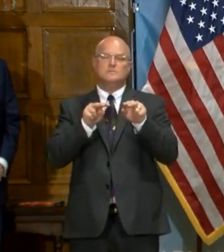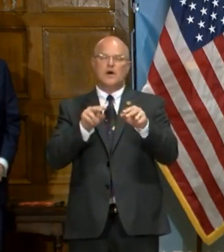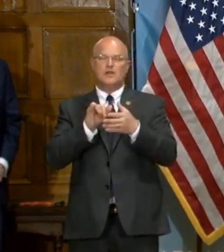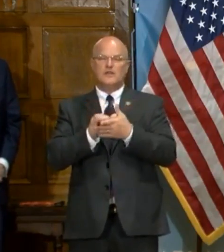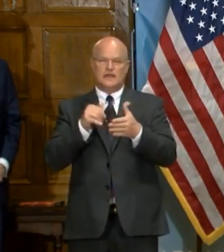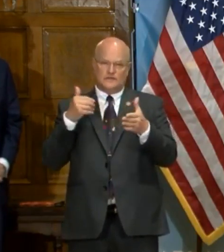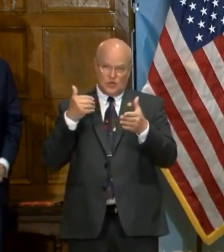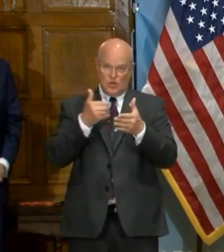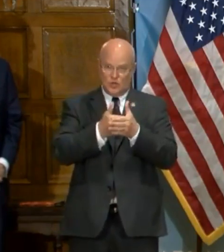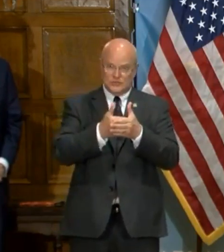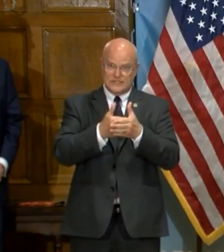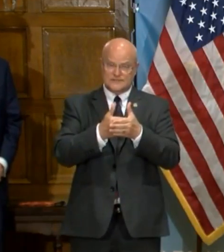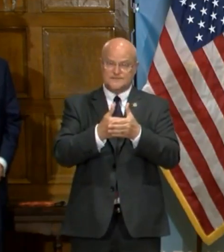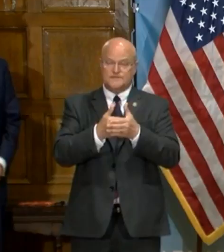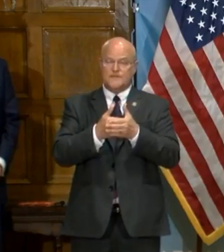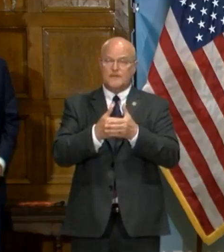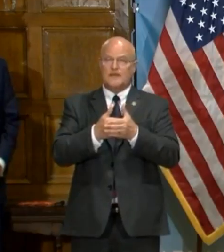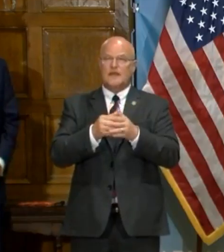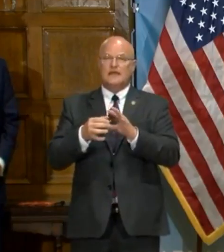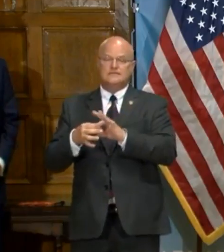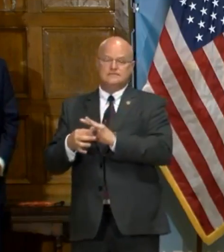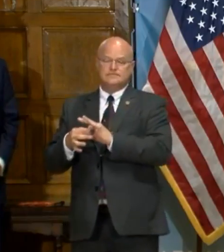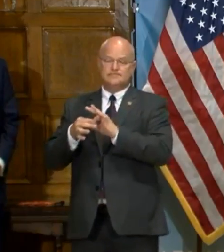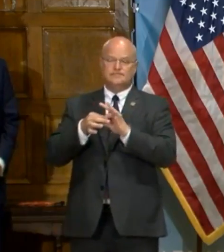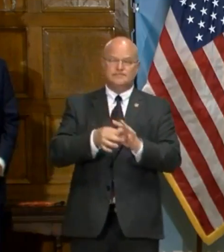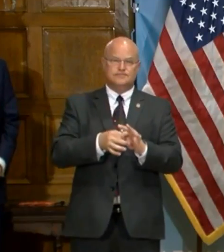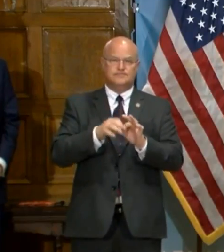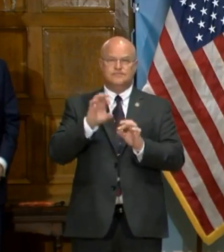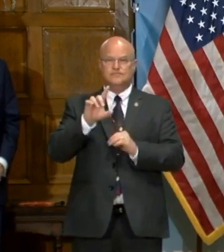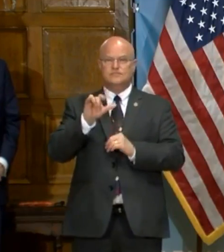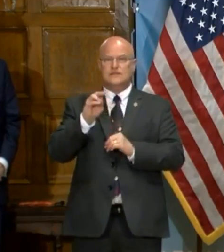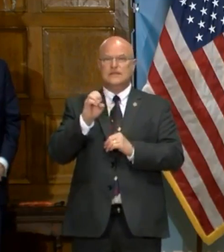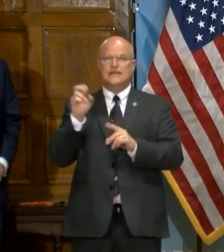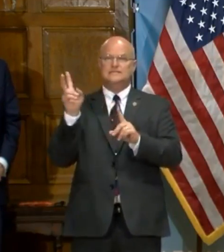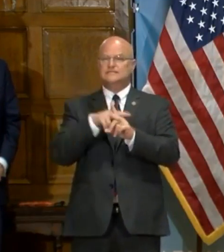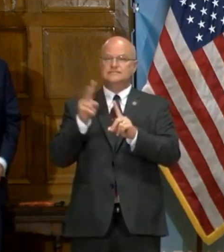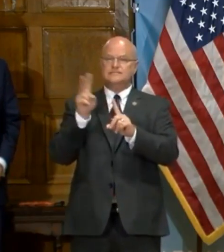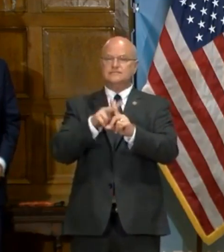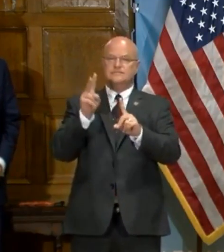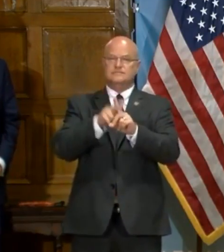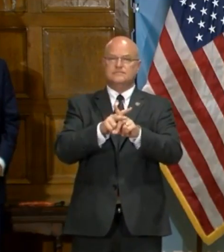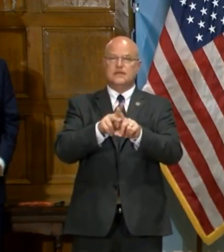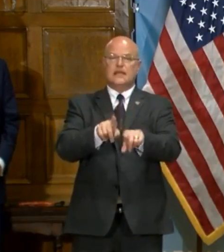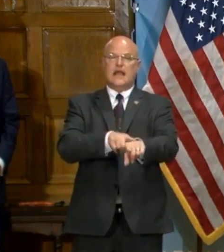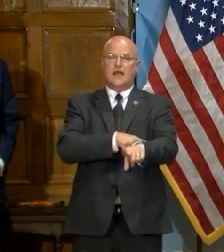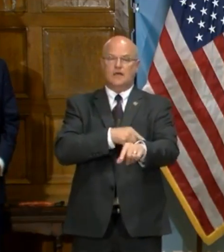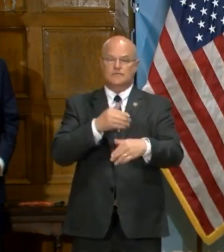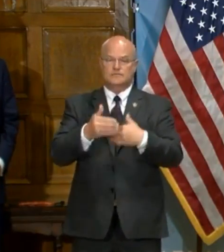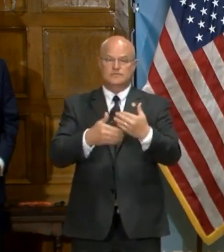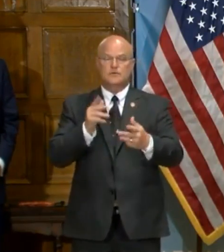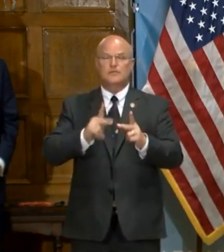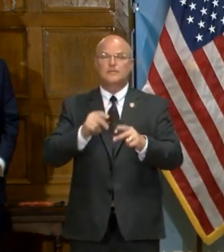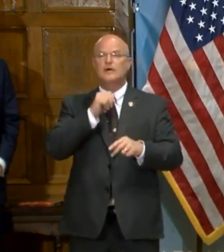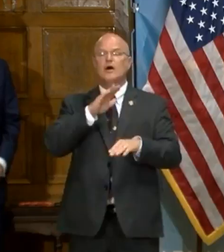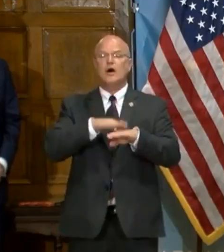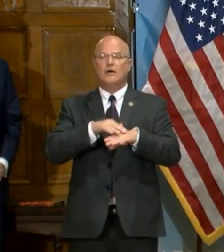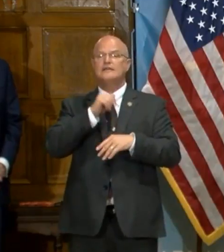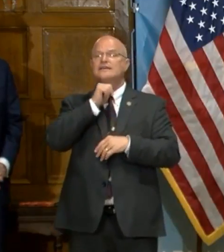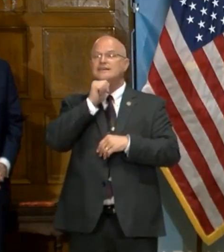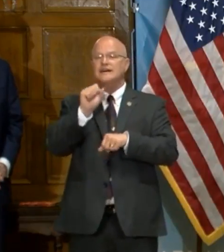monitor that very closely as it relates to the number of claims coming in and how long this goes with the number of people on